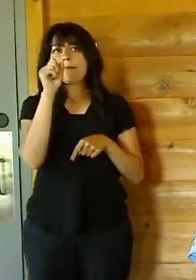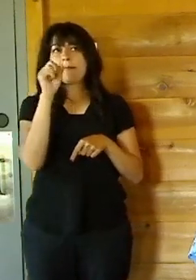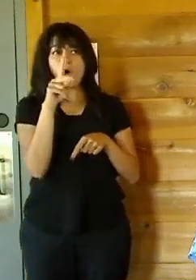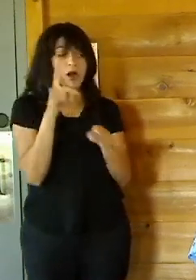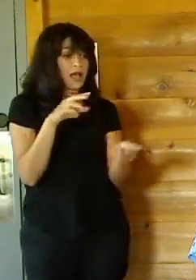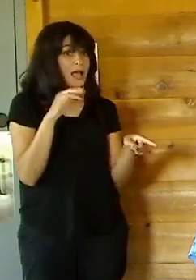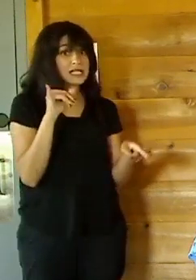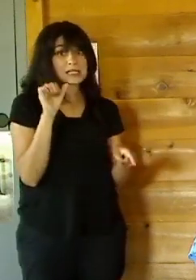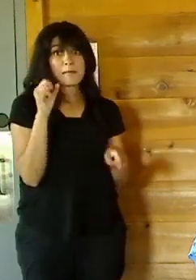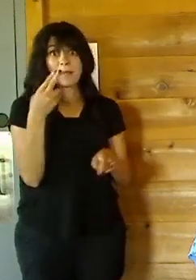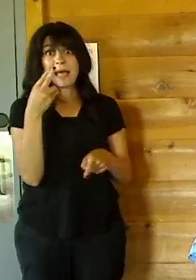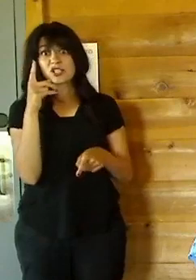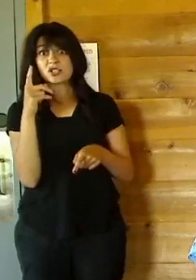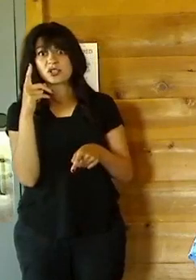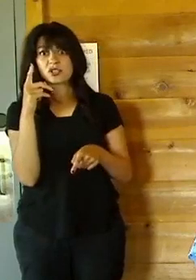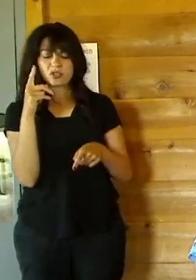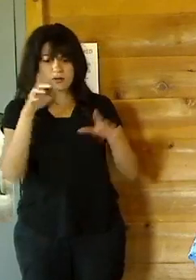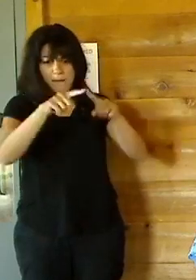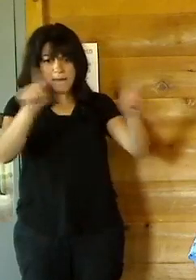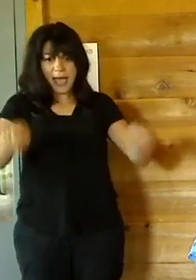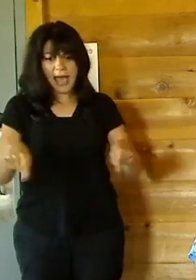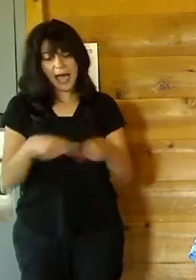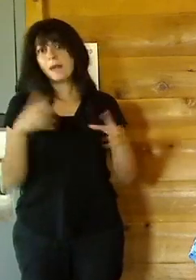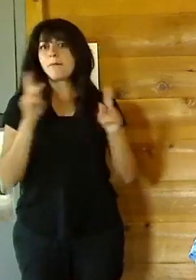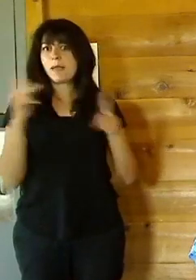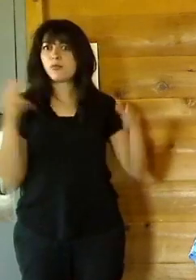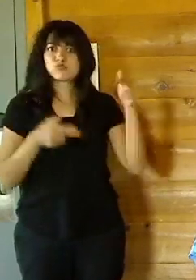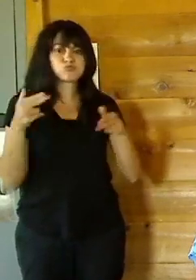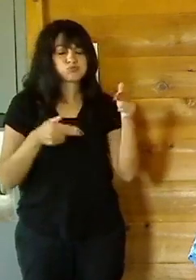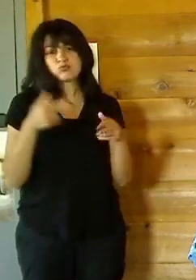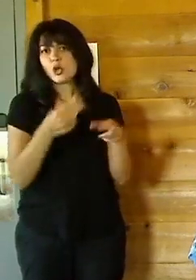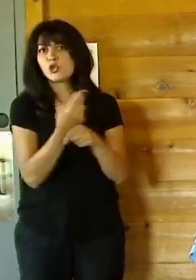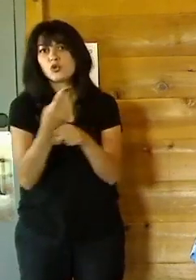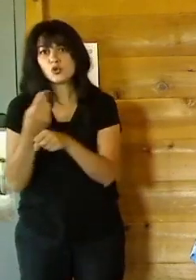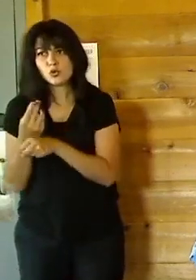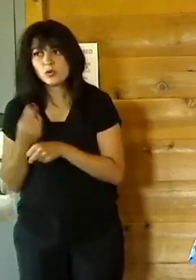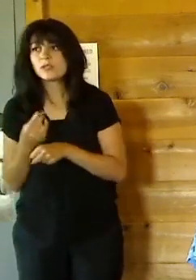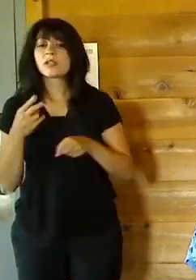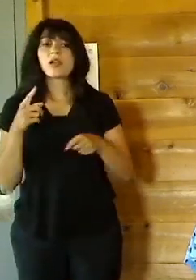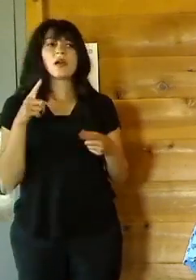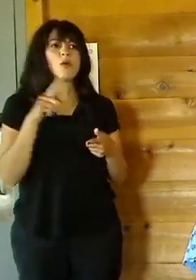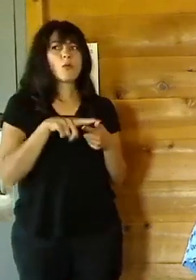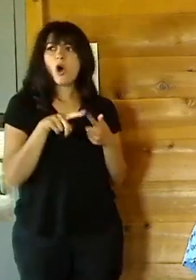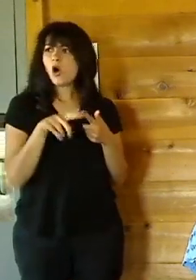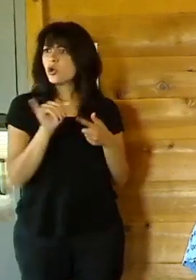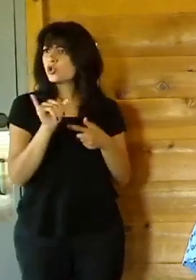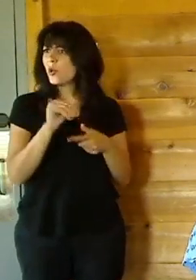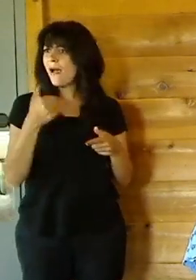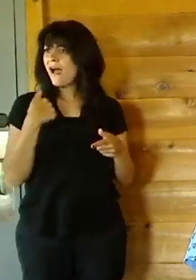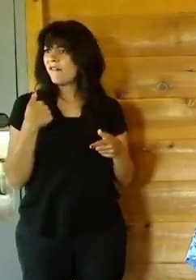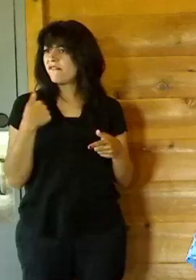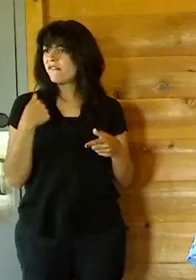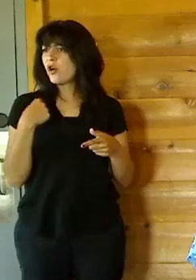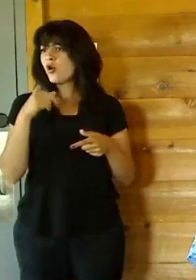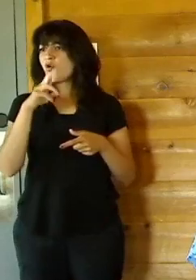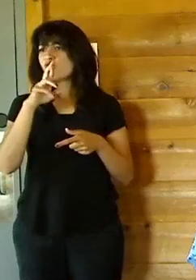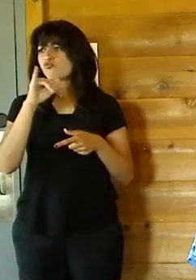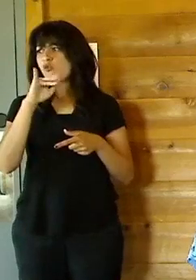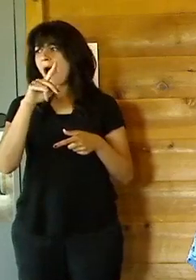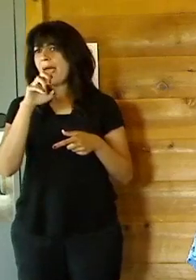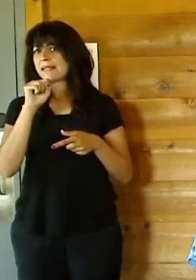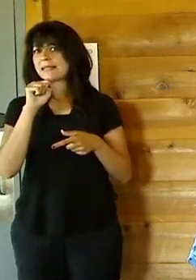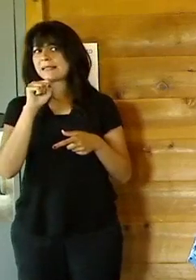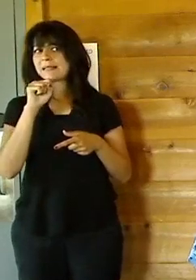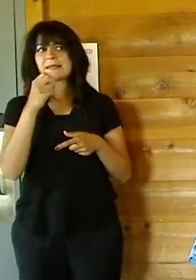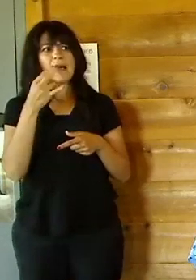splash pad is getting a lot of use right now. So we just encourage people to come in and join them. We do have a writer's hike coming up. Okay. I'm not sure if you've heard about that. I haven't.